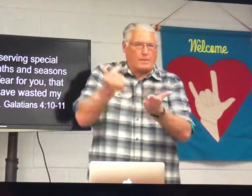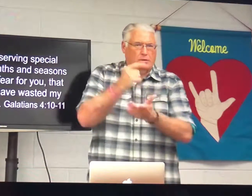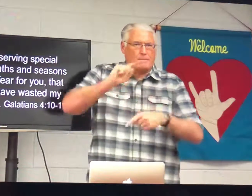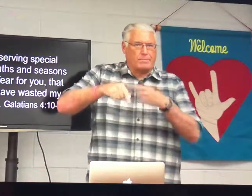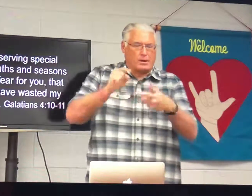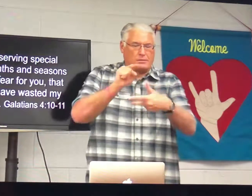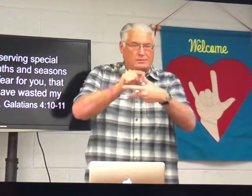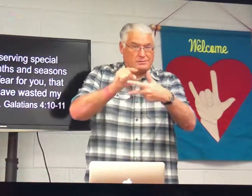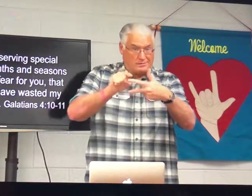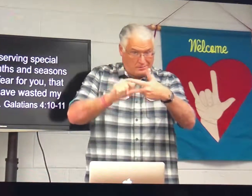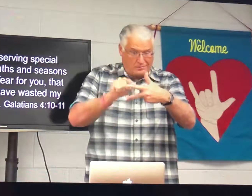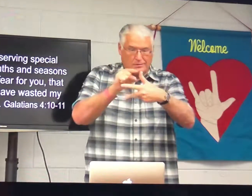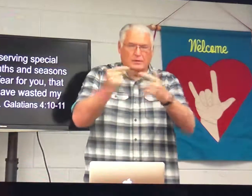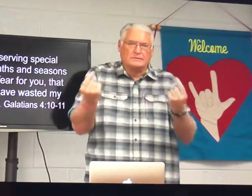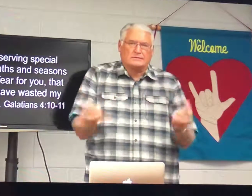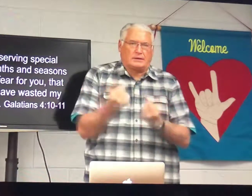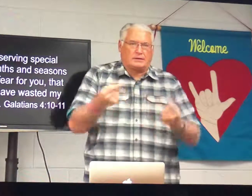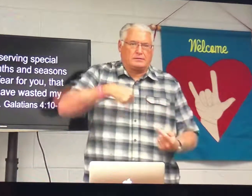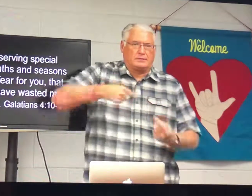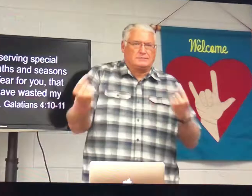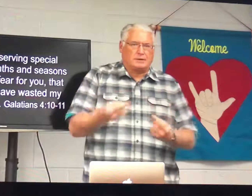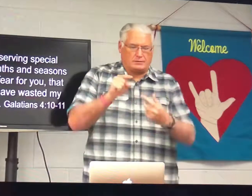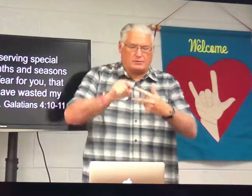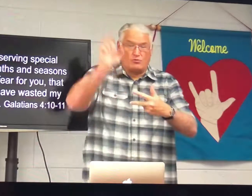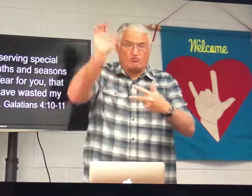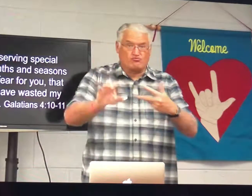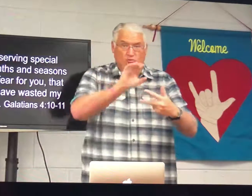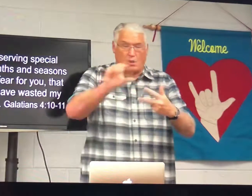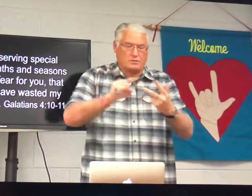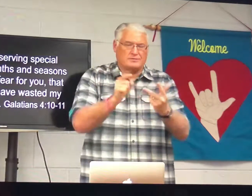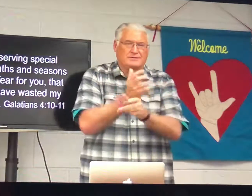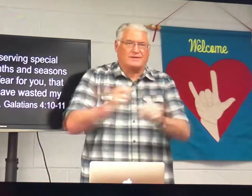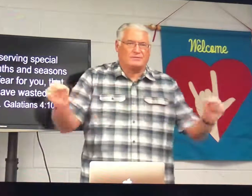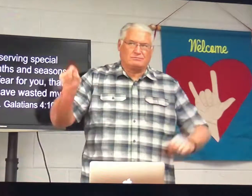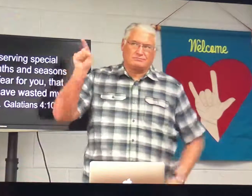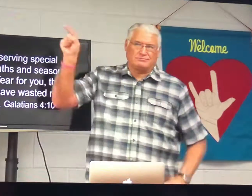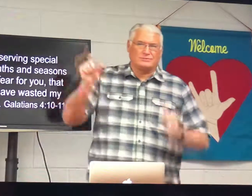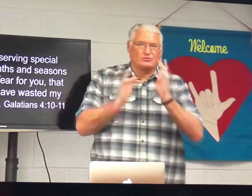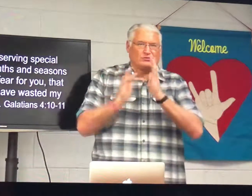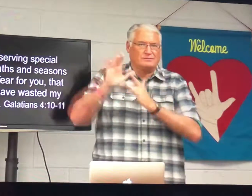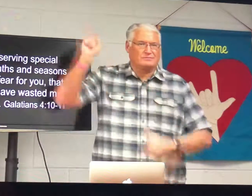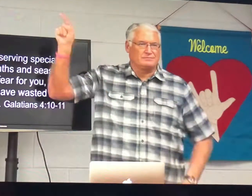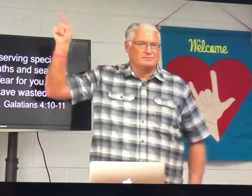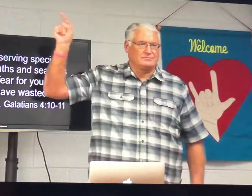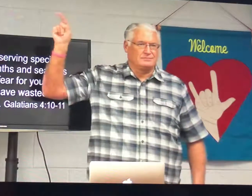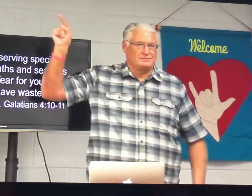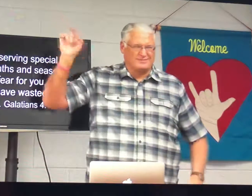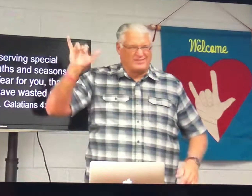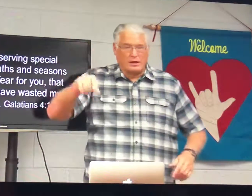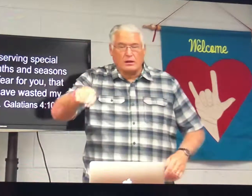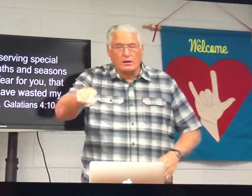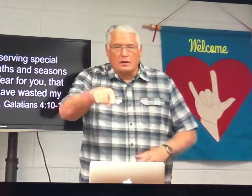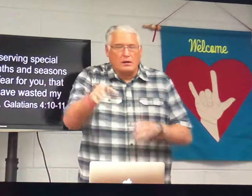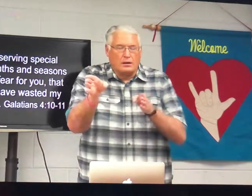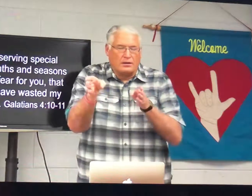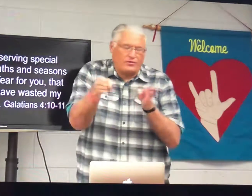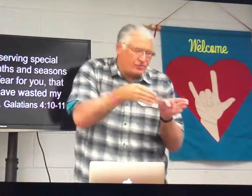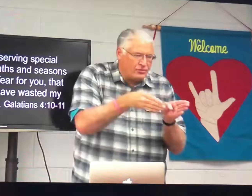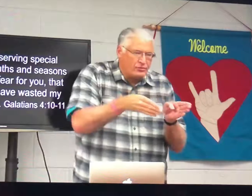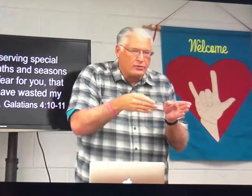Now that's inside. The bases are going to be full. With 2 outs, the infield head. And 2 walks to load